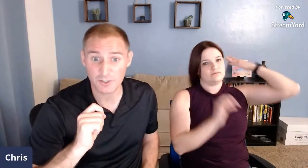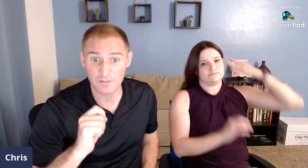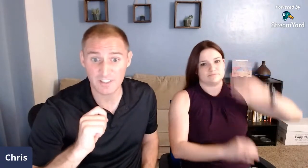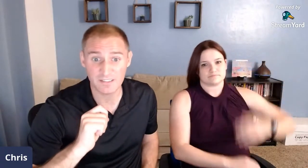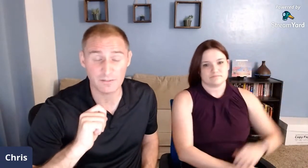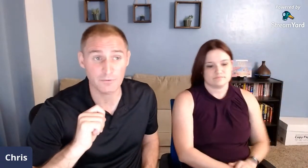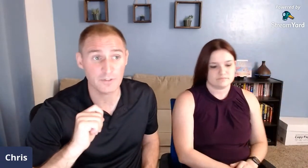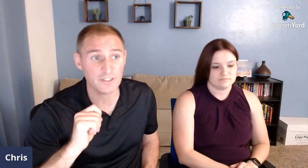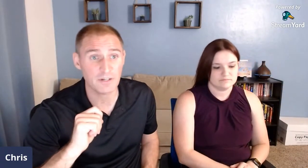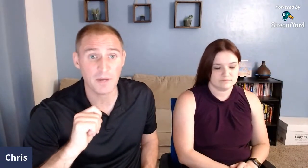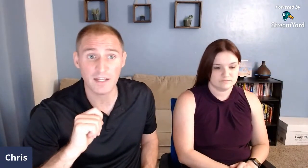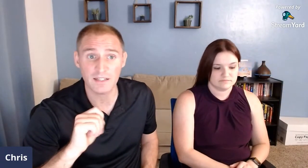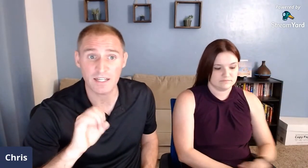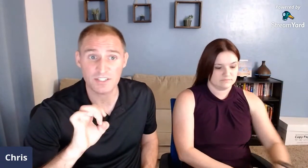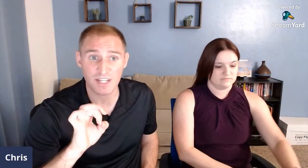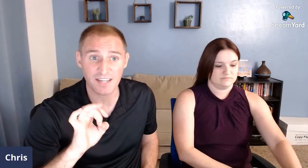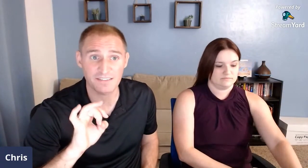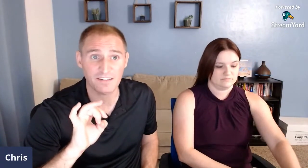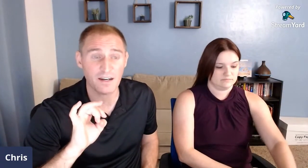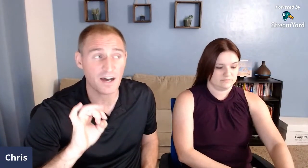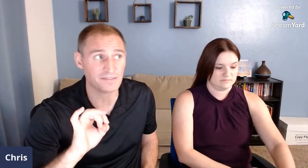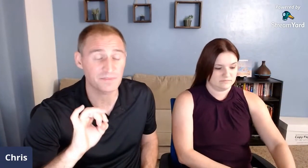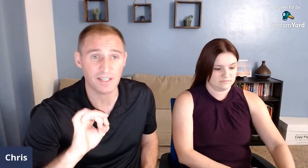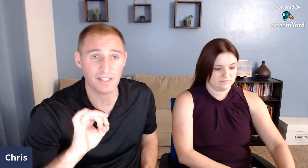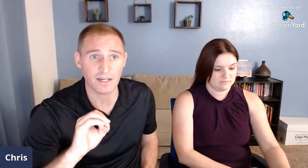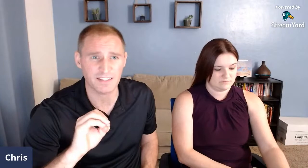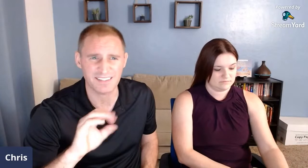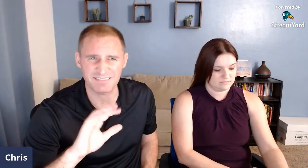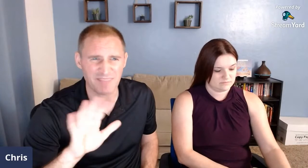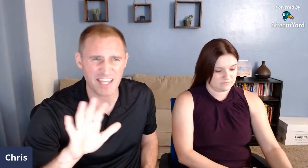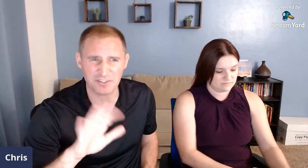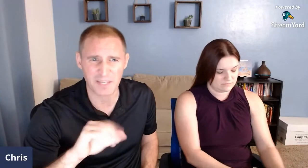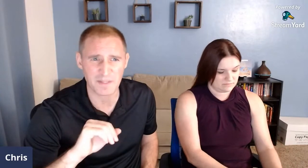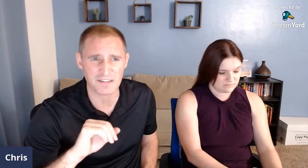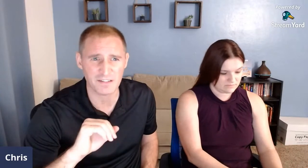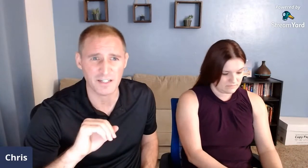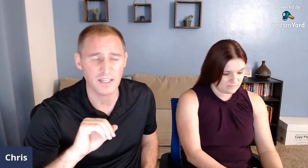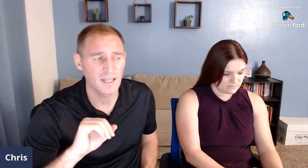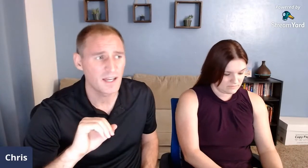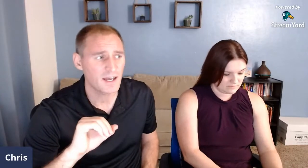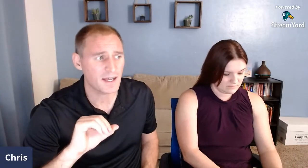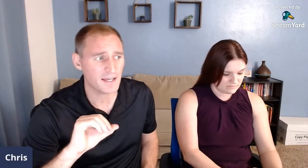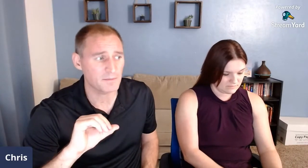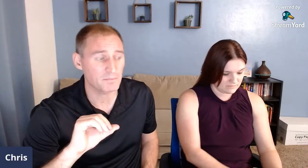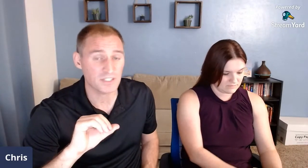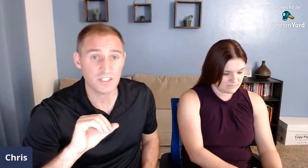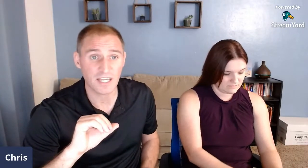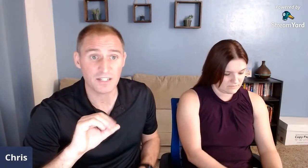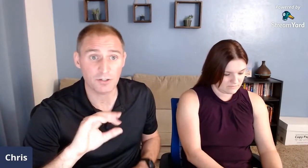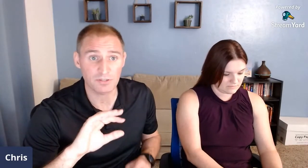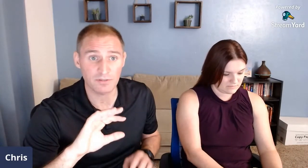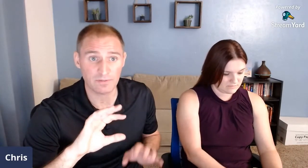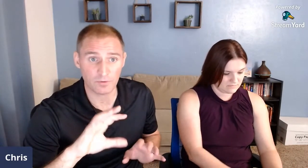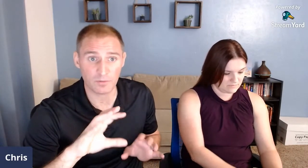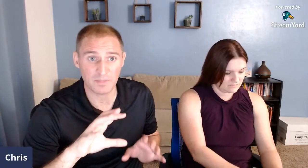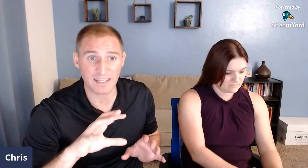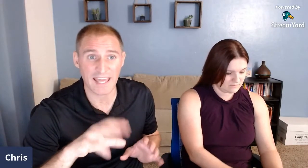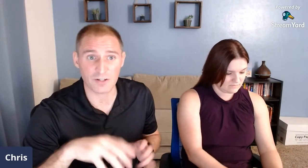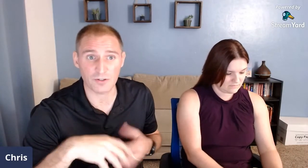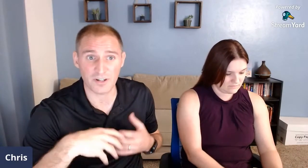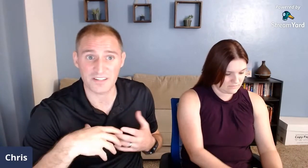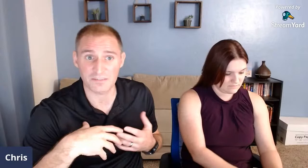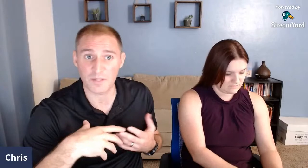Lydia Machova is a really great polyglot, and she has this awesome TED Talk. It's like 9 or 10 minutes long. But she kind of goes over 4